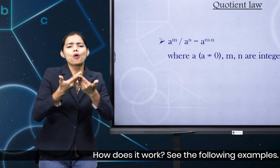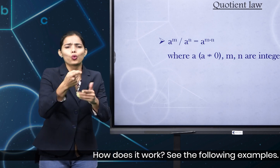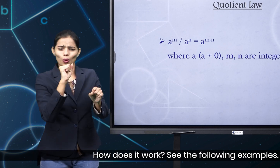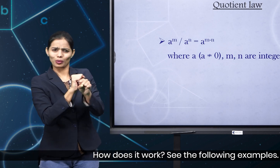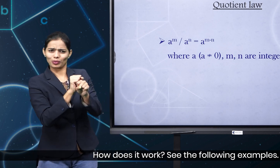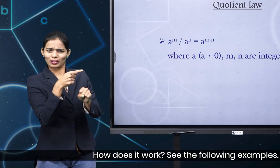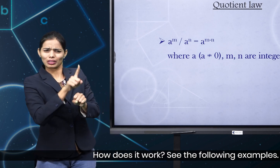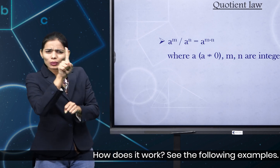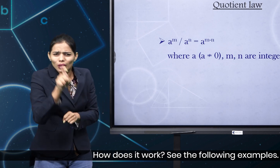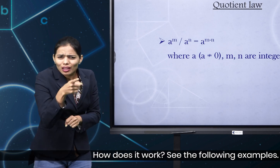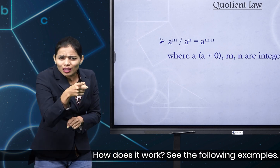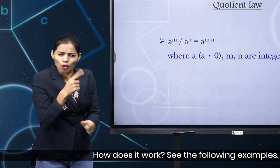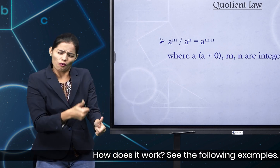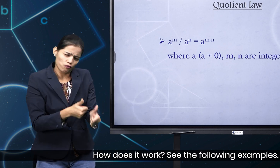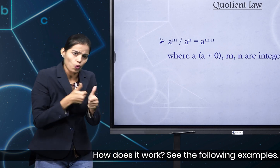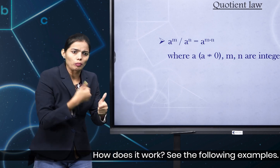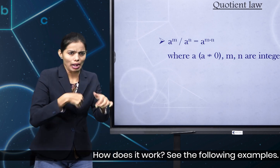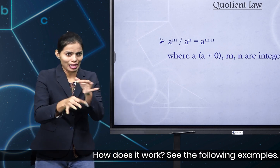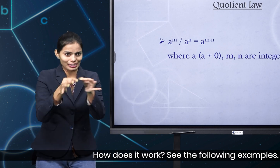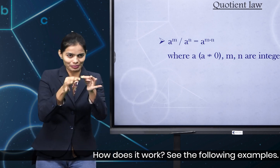How does it work? See the following examples.